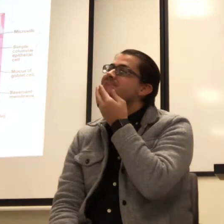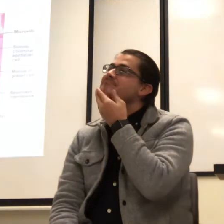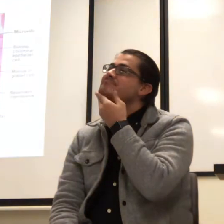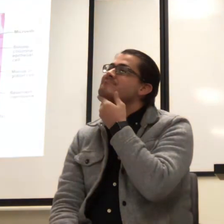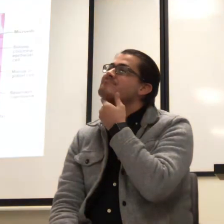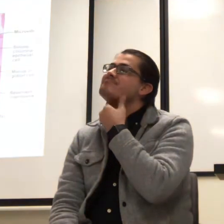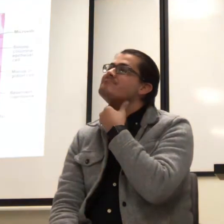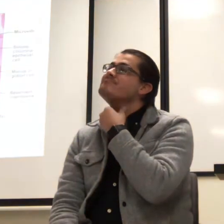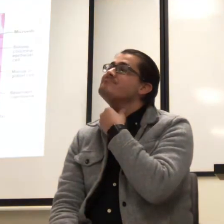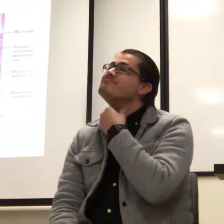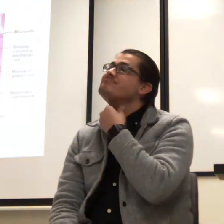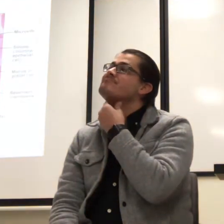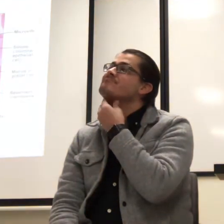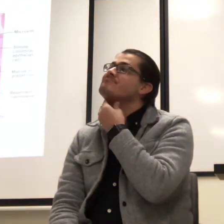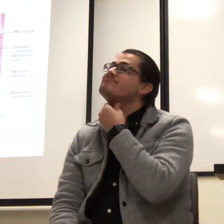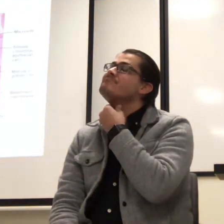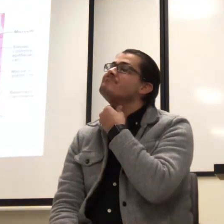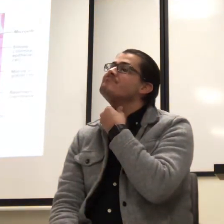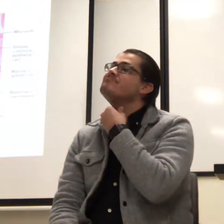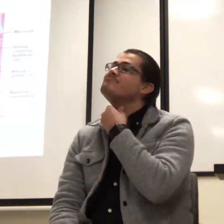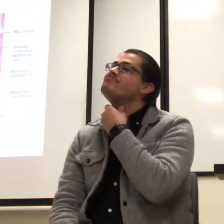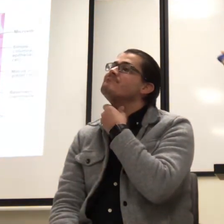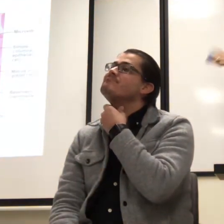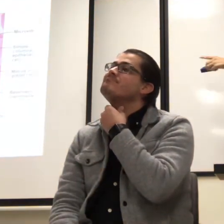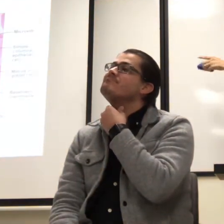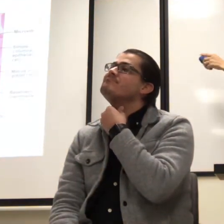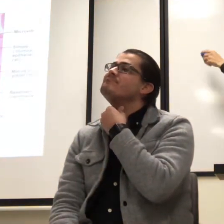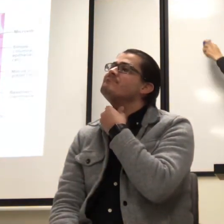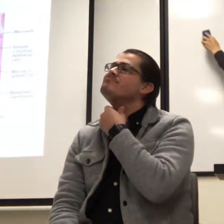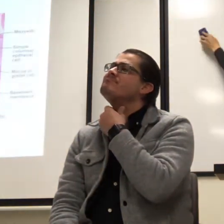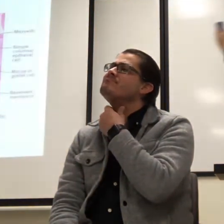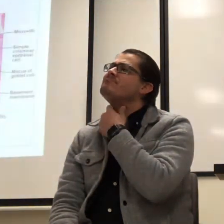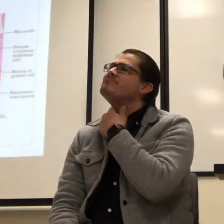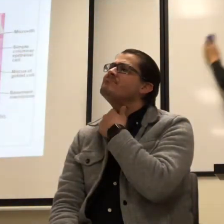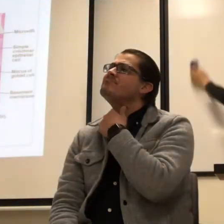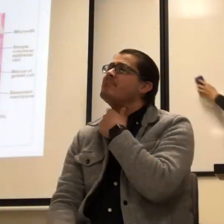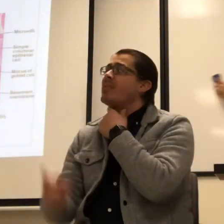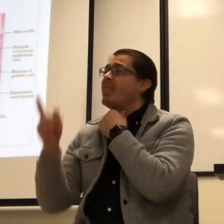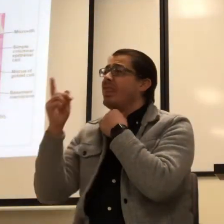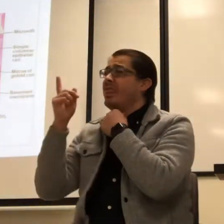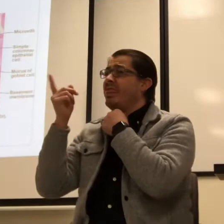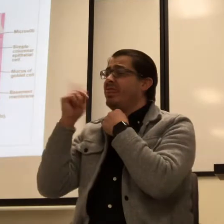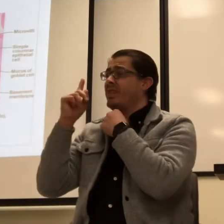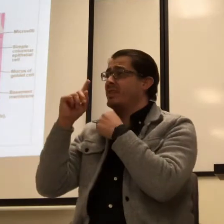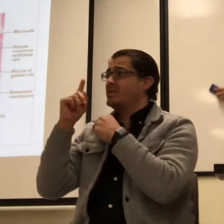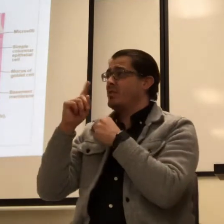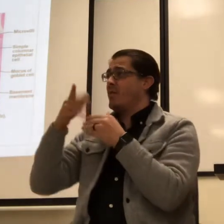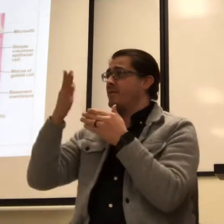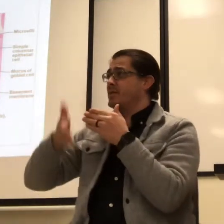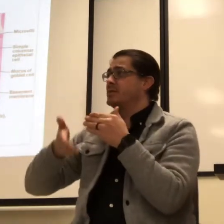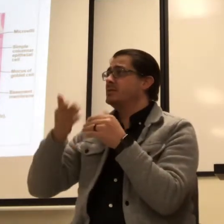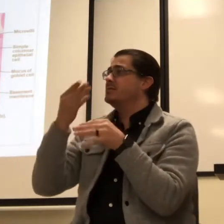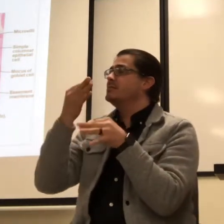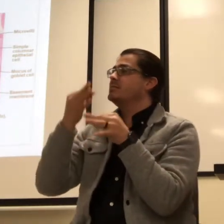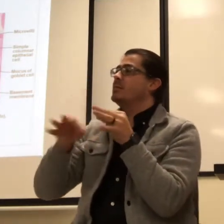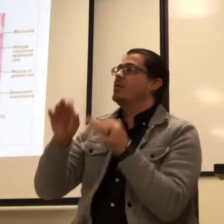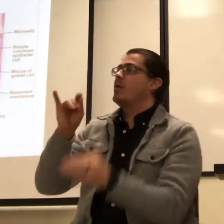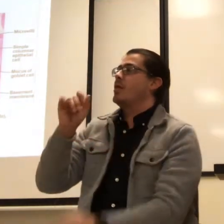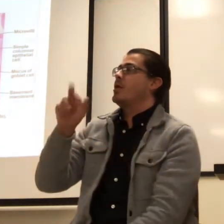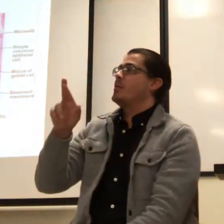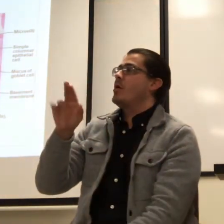Or we'll continue on. Help me out here. Is this where I left off? Do you have notes on simple columnar epithelial